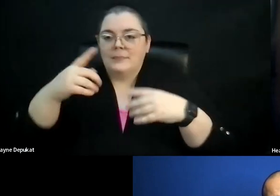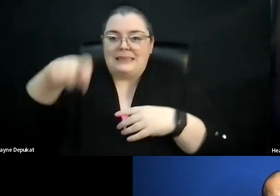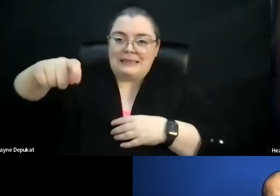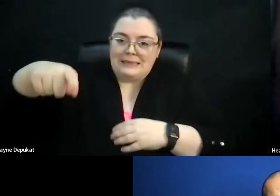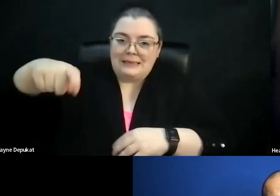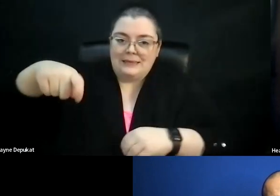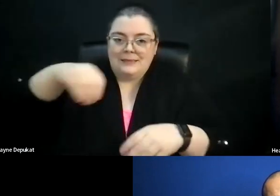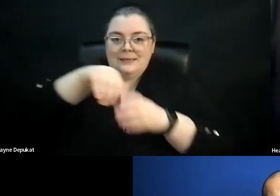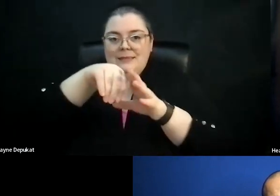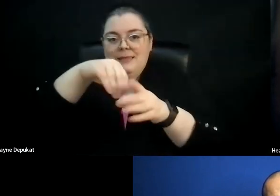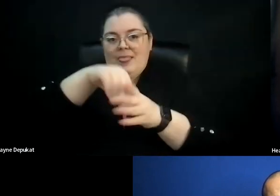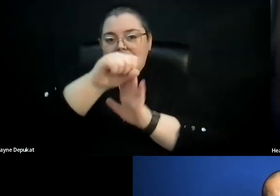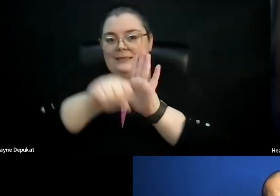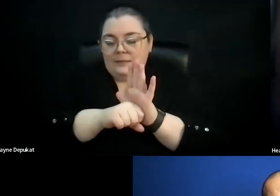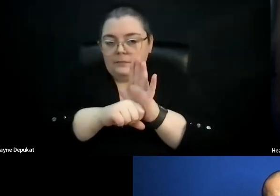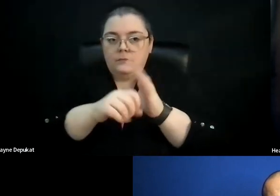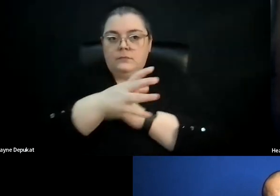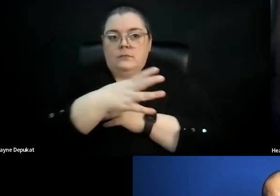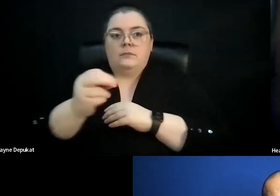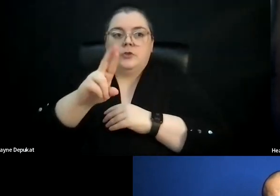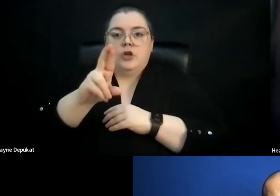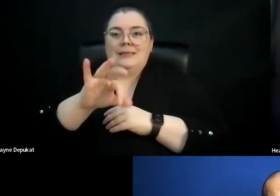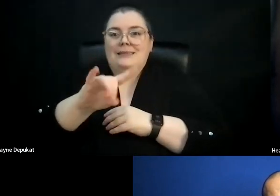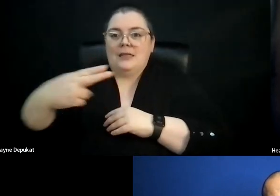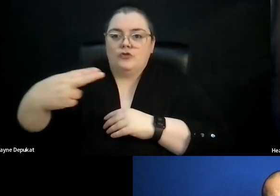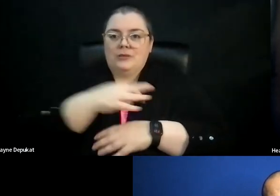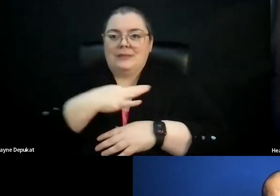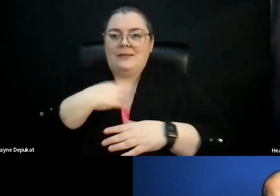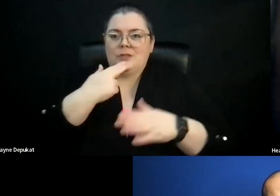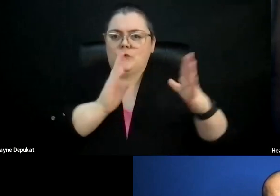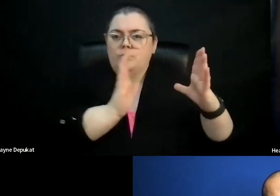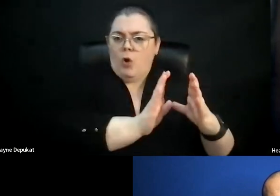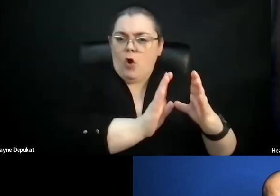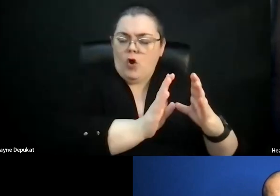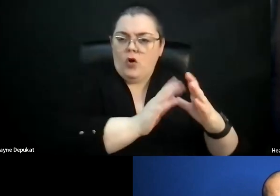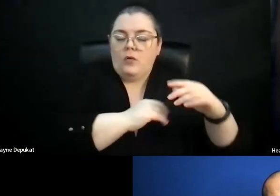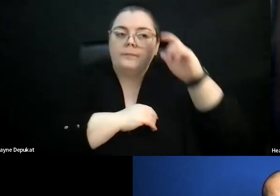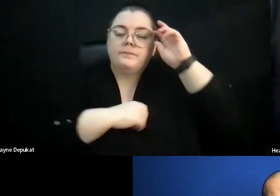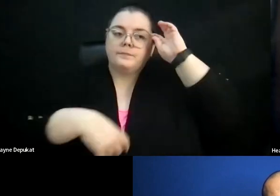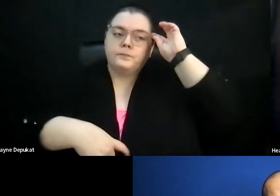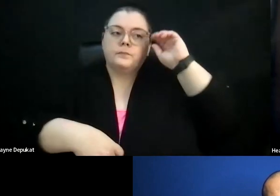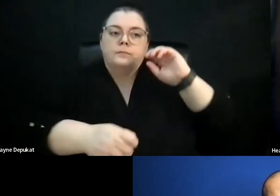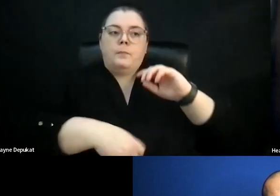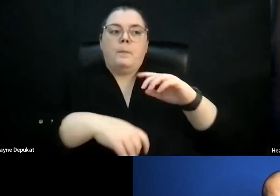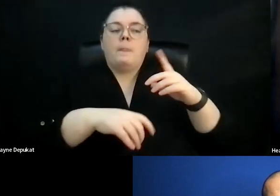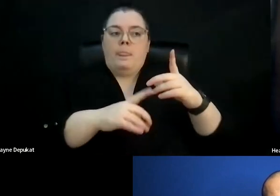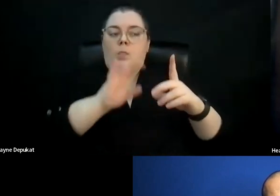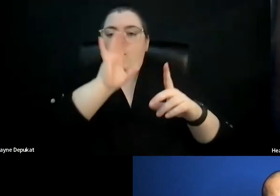but there are various needs out there in the community at the state level, and CDHH is just